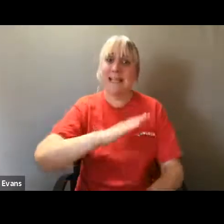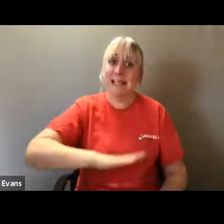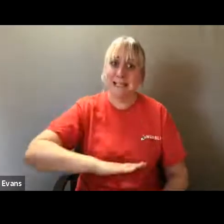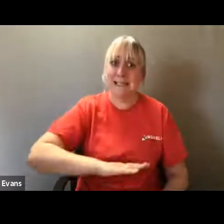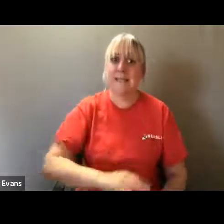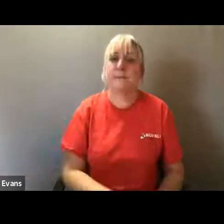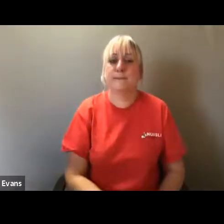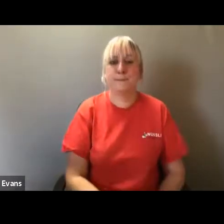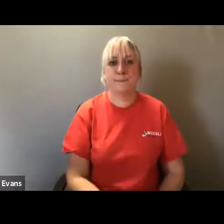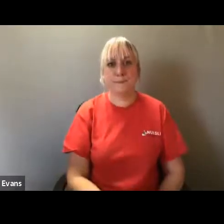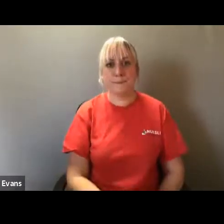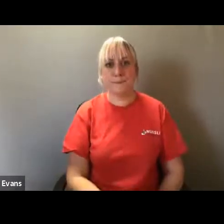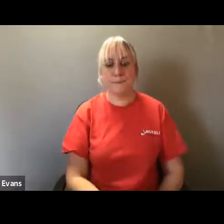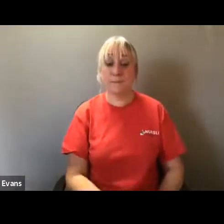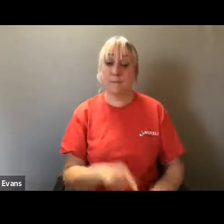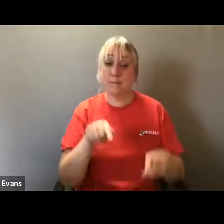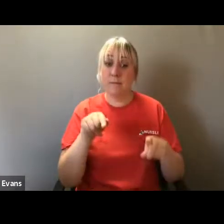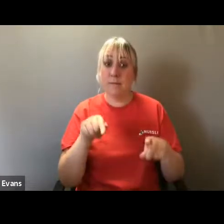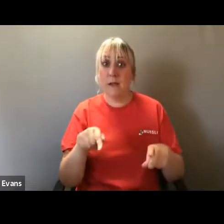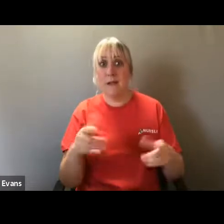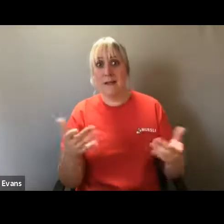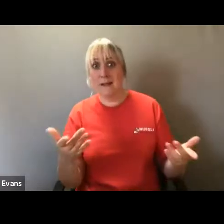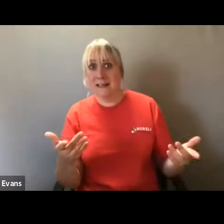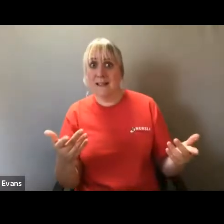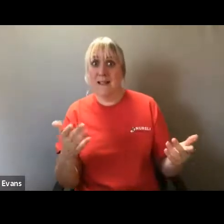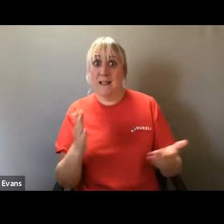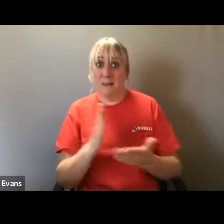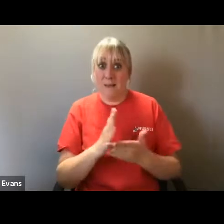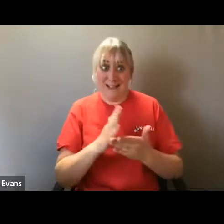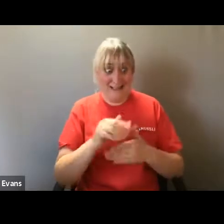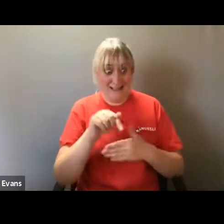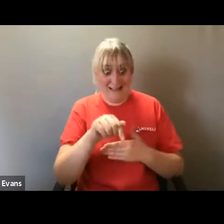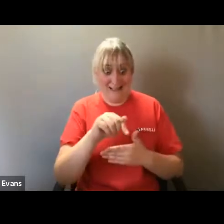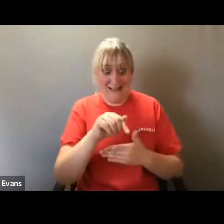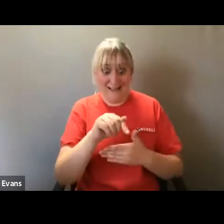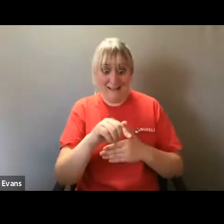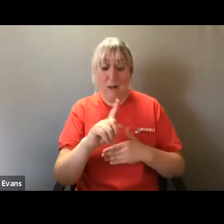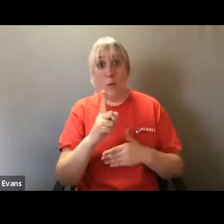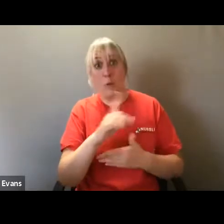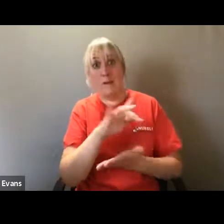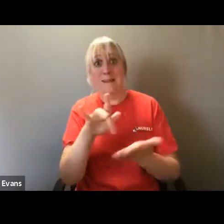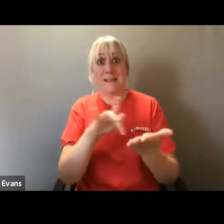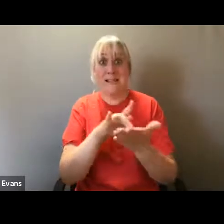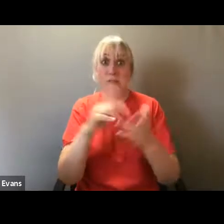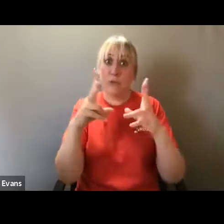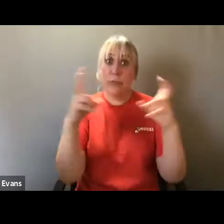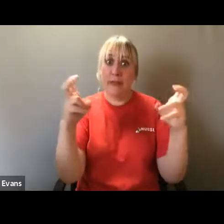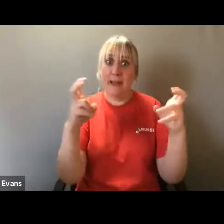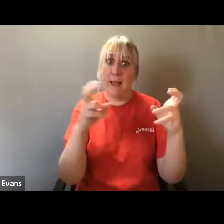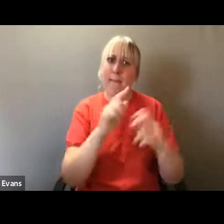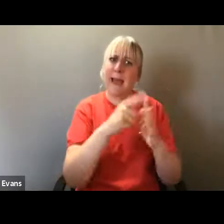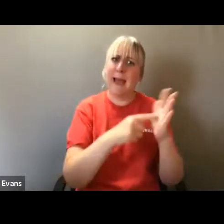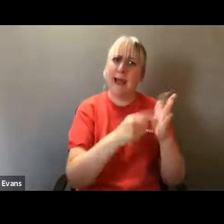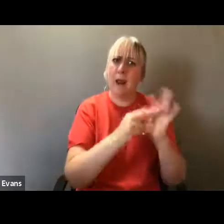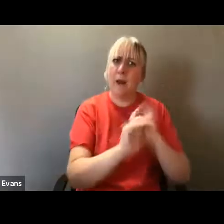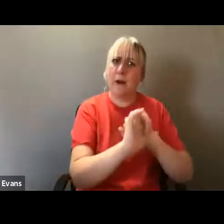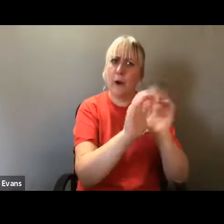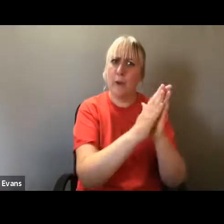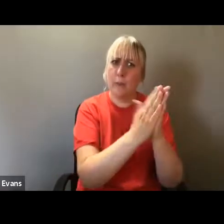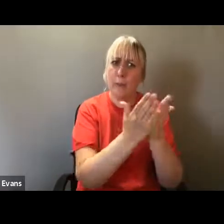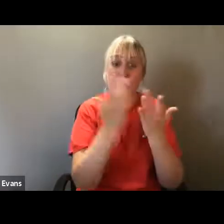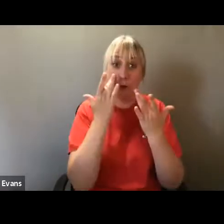This is extremely ironic, given that a central theme within the book is how society continues to misjudge and